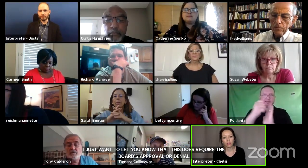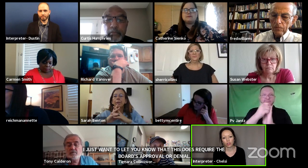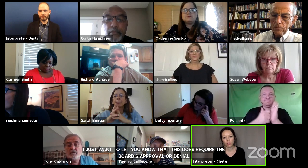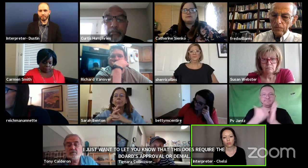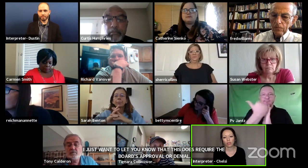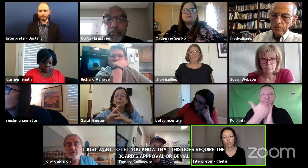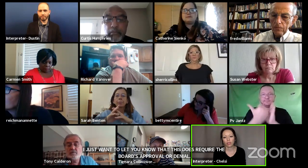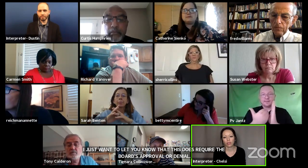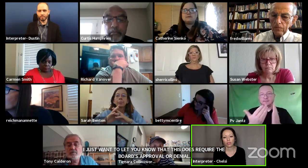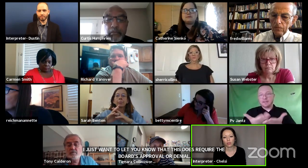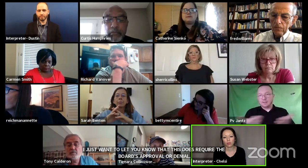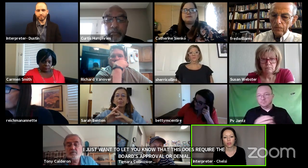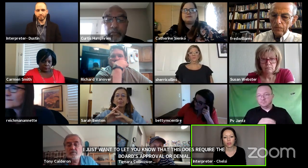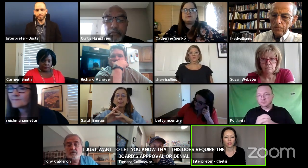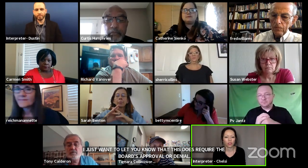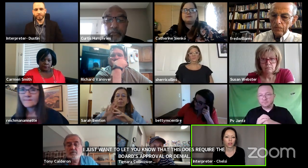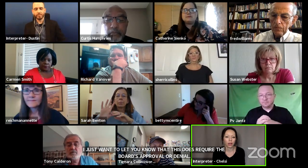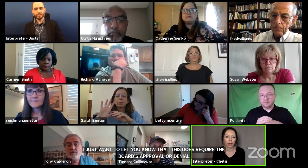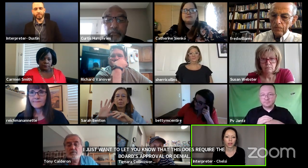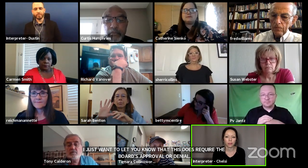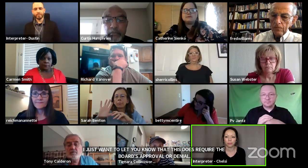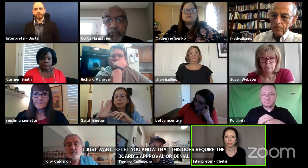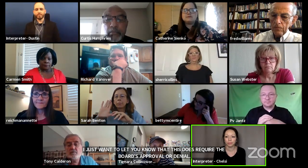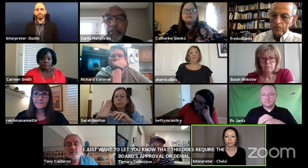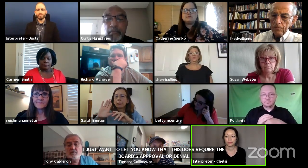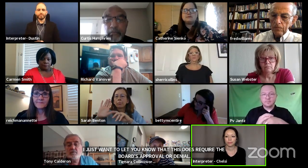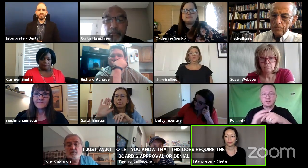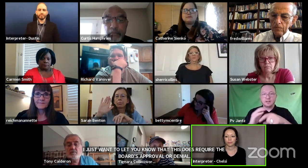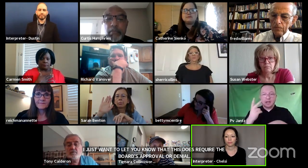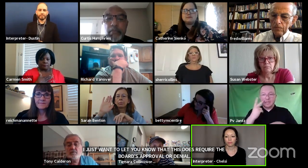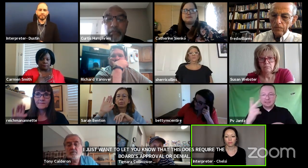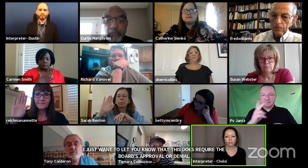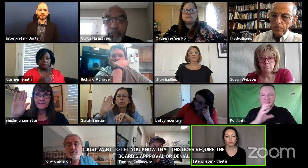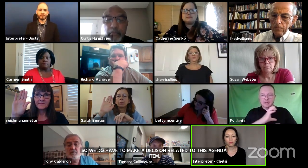a decision related to this agenda item.